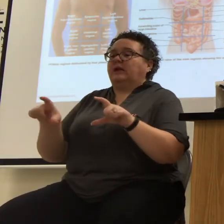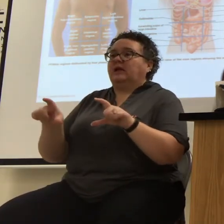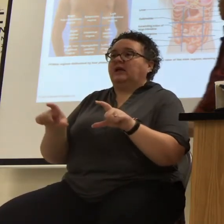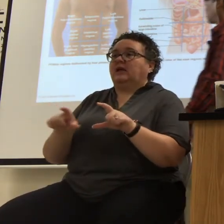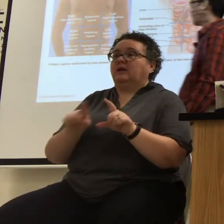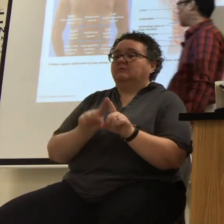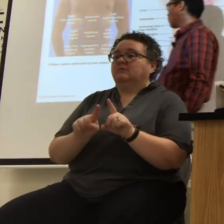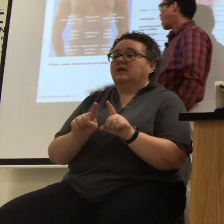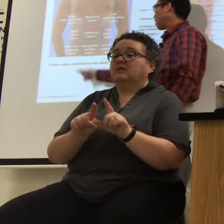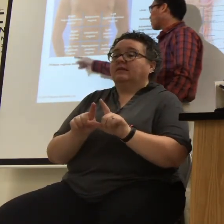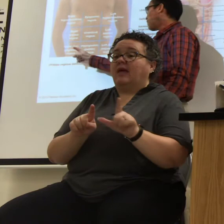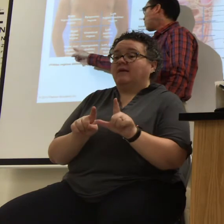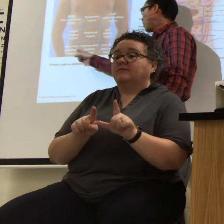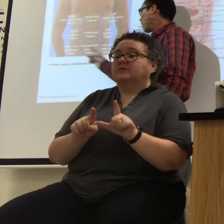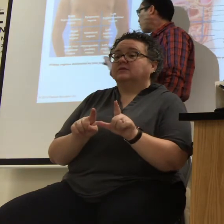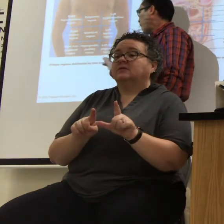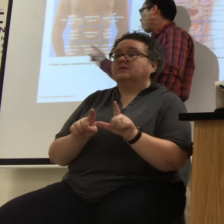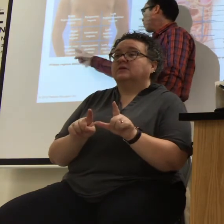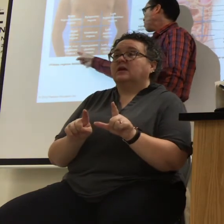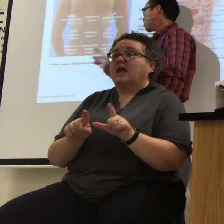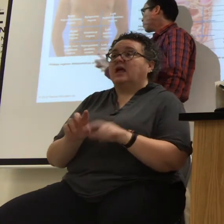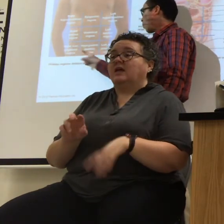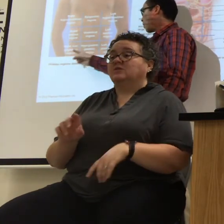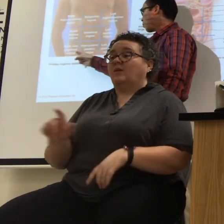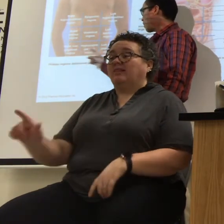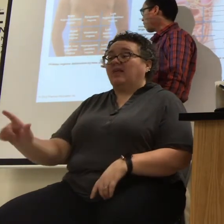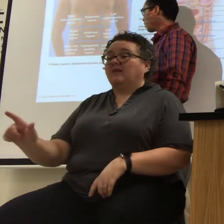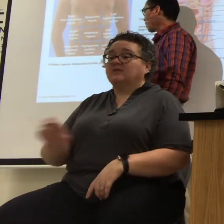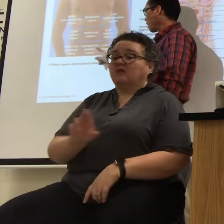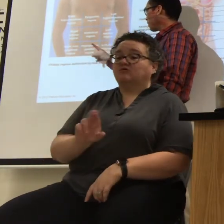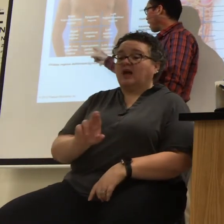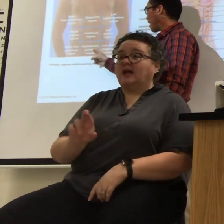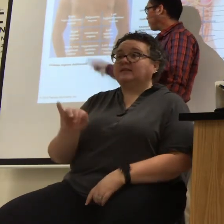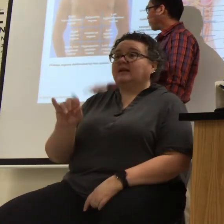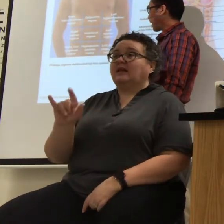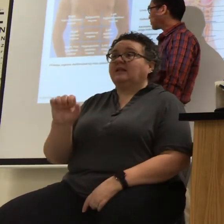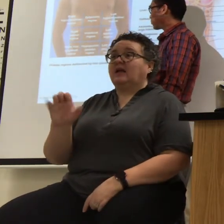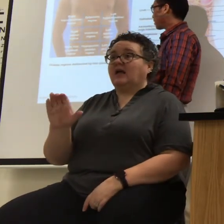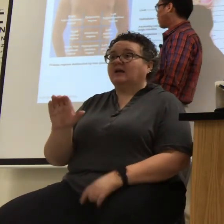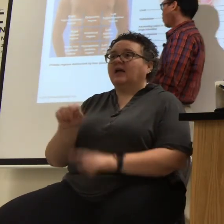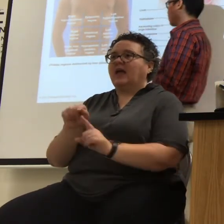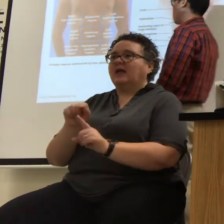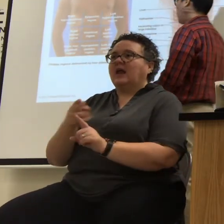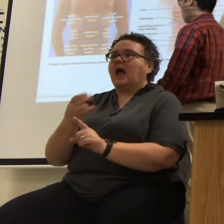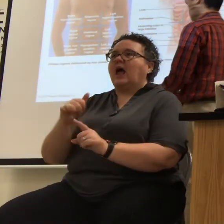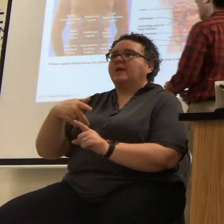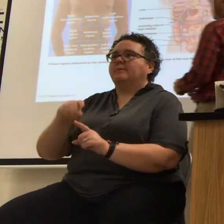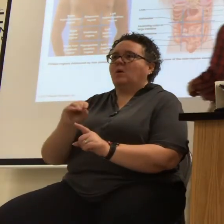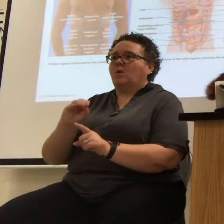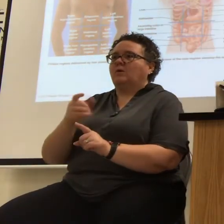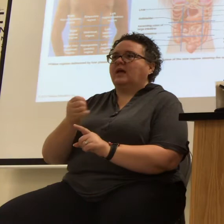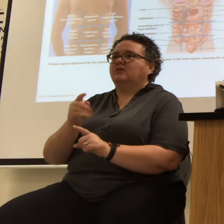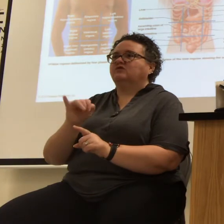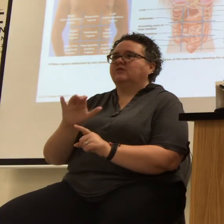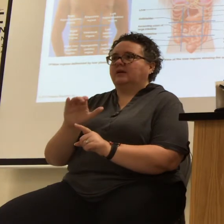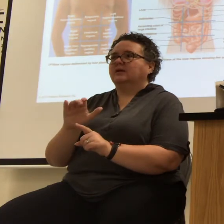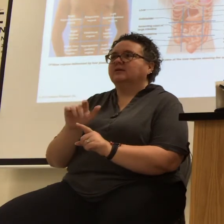you got left and right iliac regions, or inguinal, and then hypogastric, or pubic region.